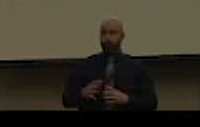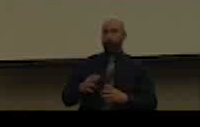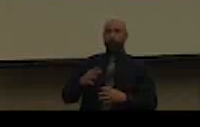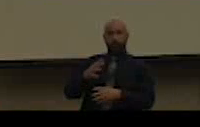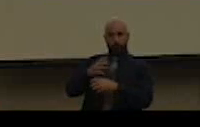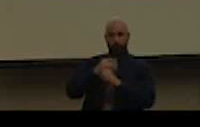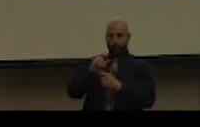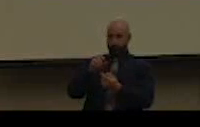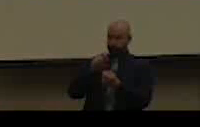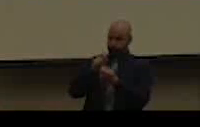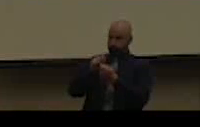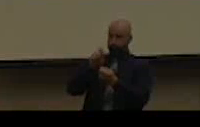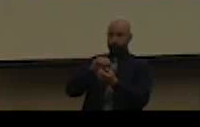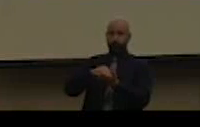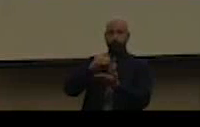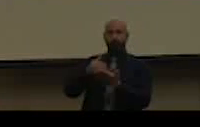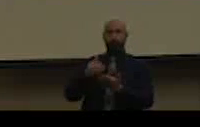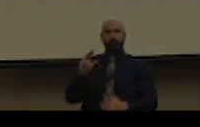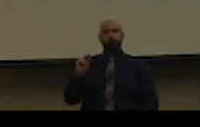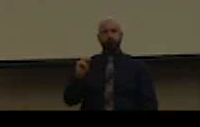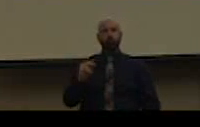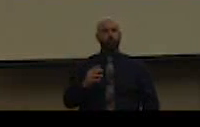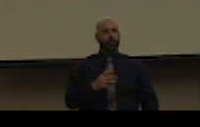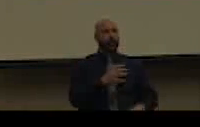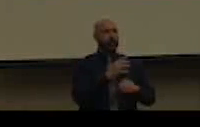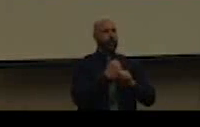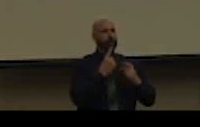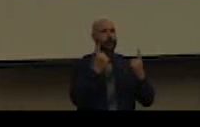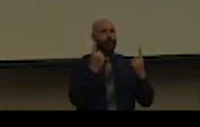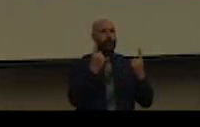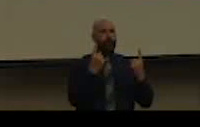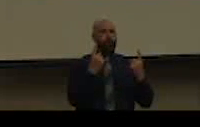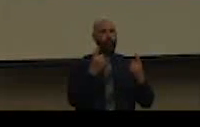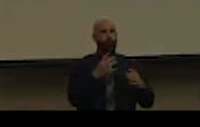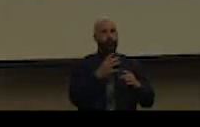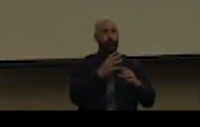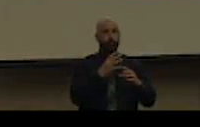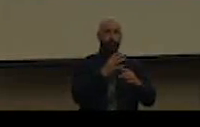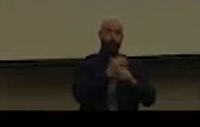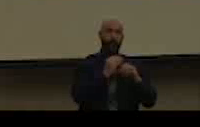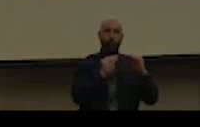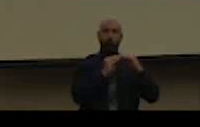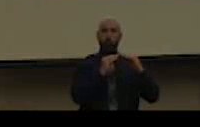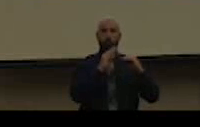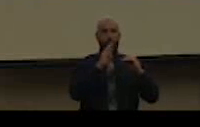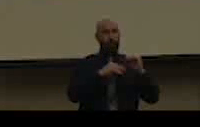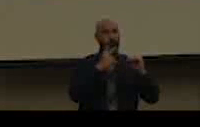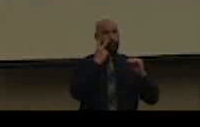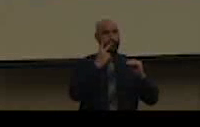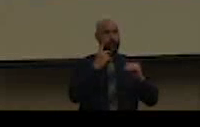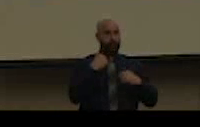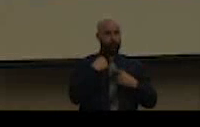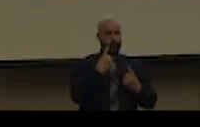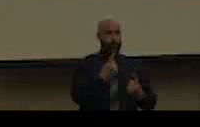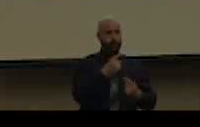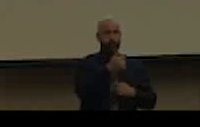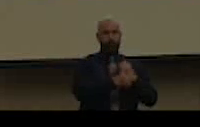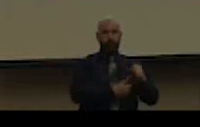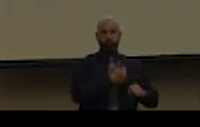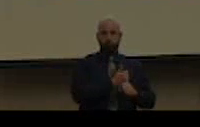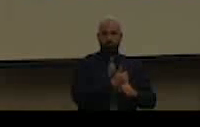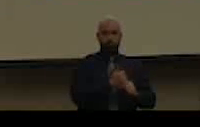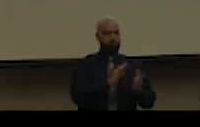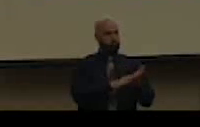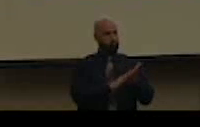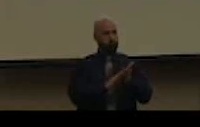got something. We got more than we've gotten seen in a decade. So that's, and that's really kudos to all the people sitting around this table and in the back.